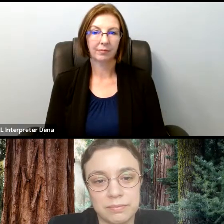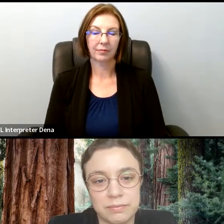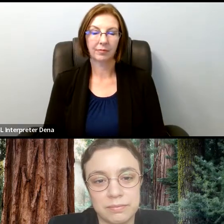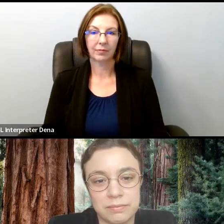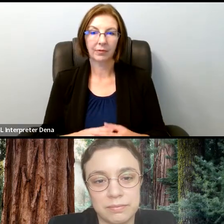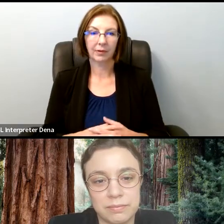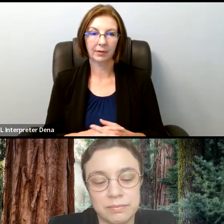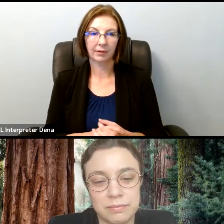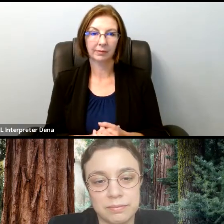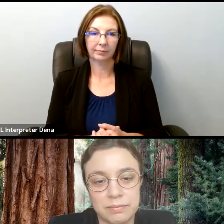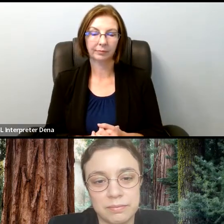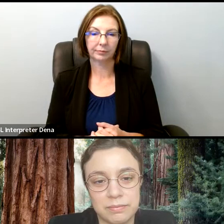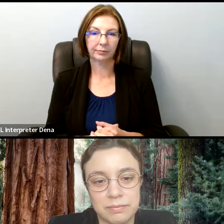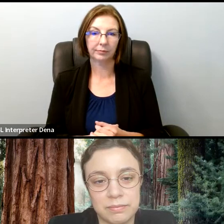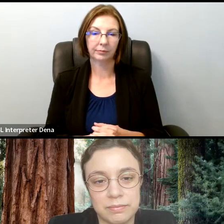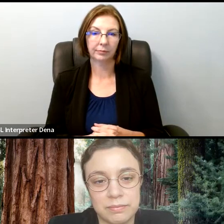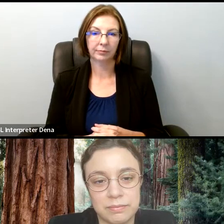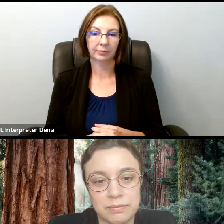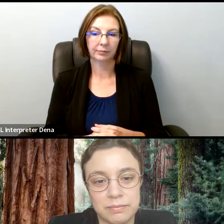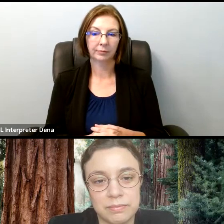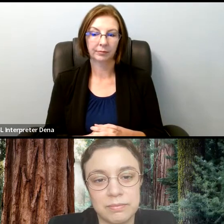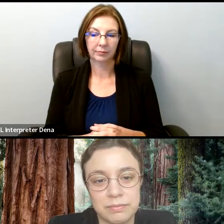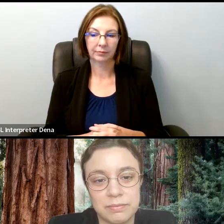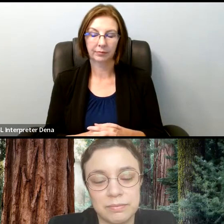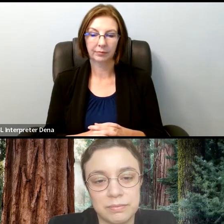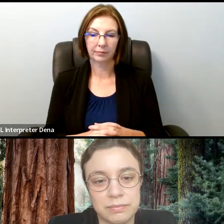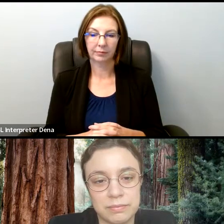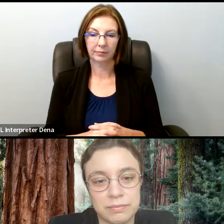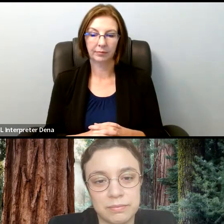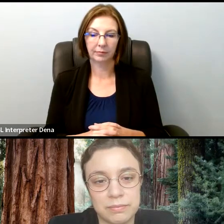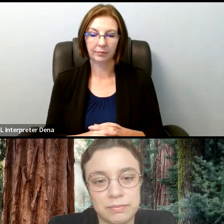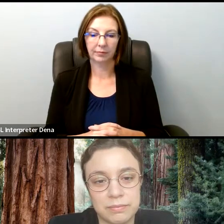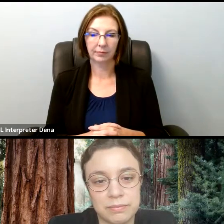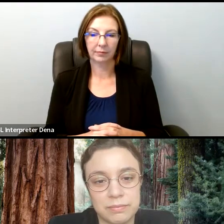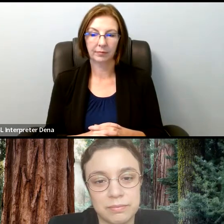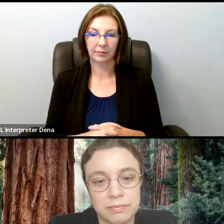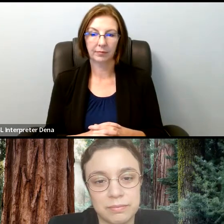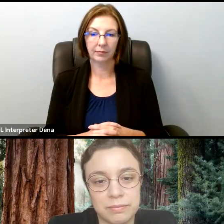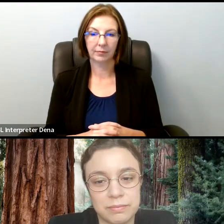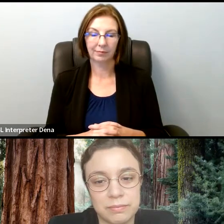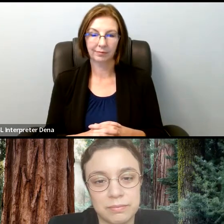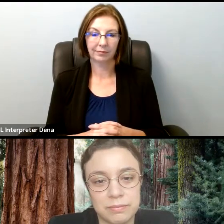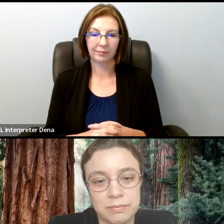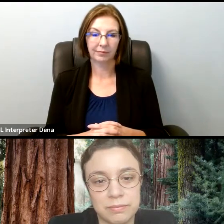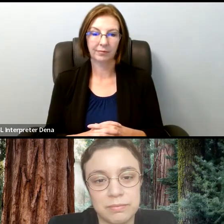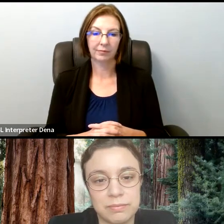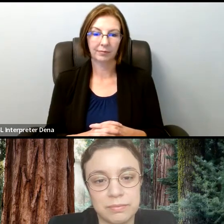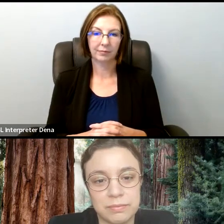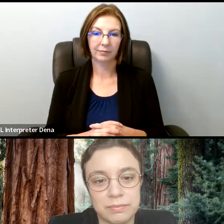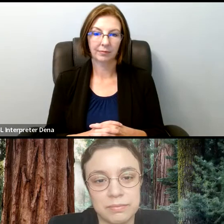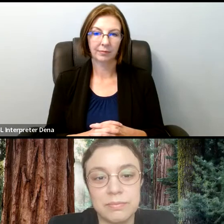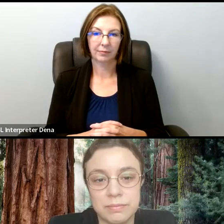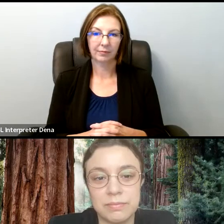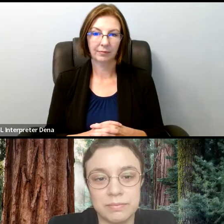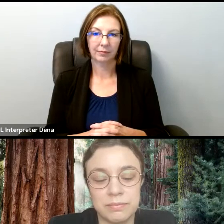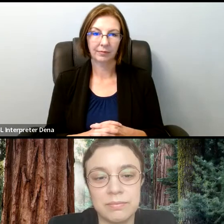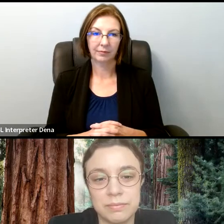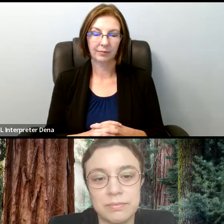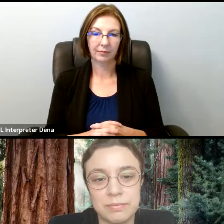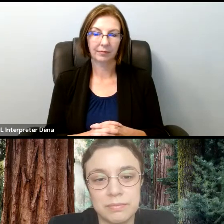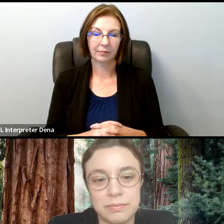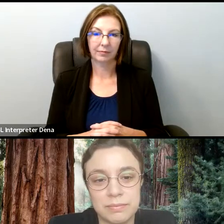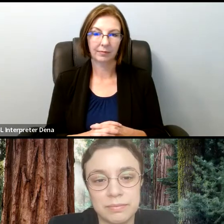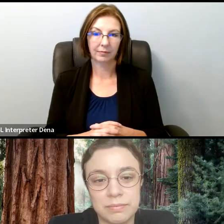is in a lot of these issues and a lot of, you know, the settings on accessibility, whatever the scoring, you know, group